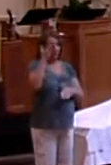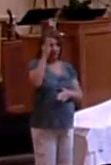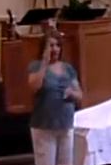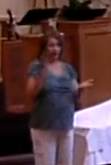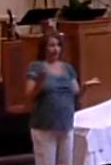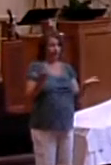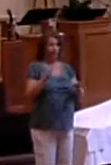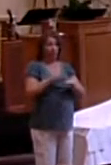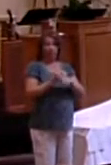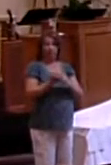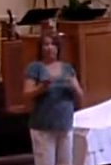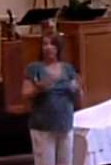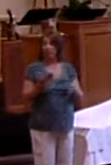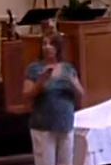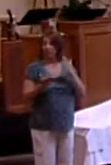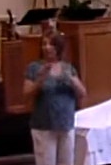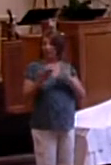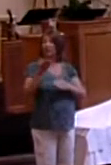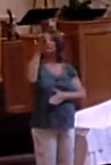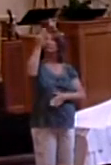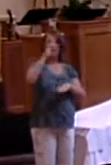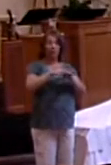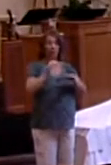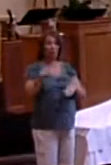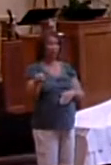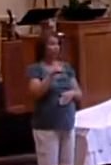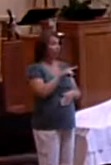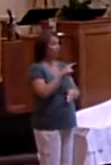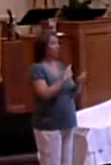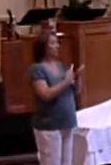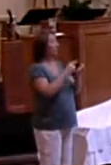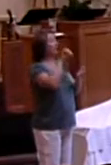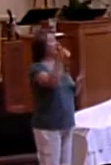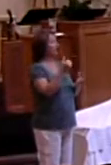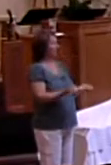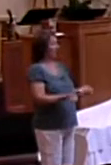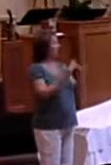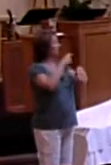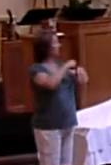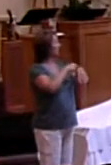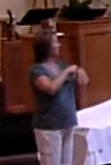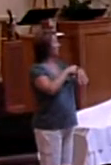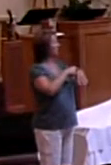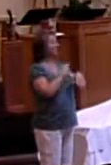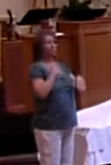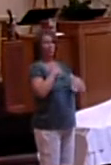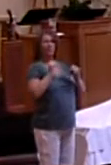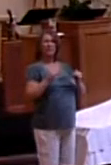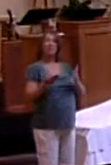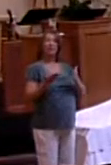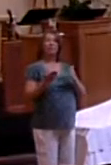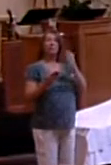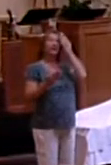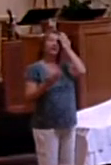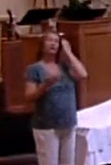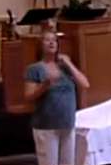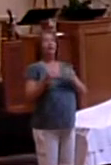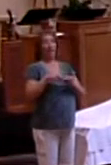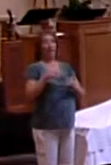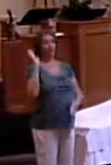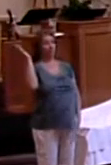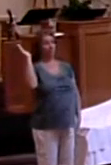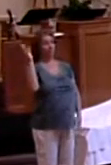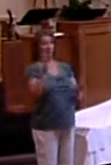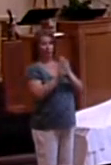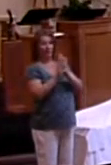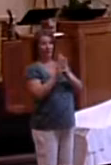on something. Maybe it's God calling you towards something else. How many times have you, we could probably stand and have testimony of